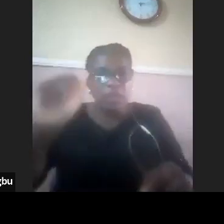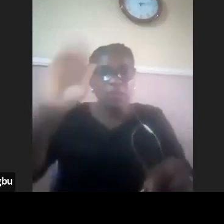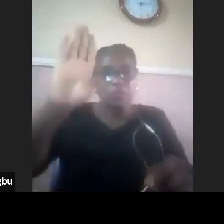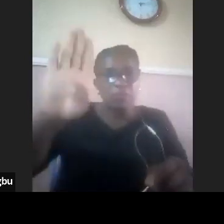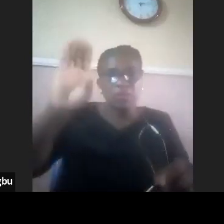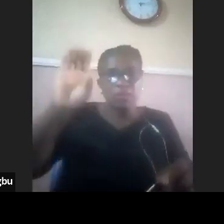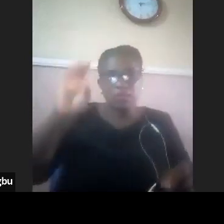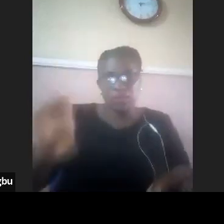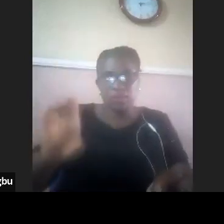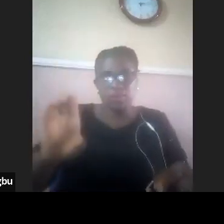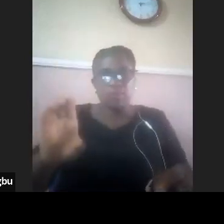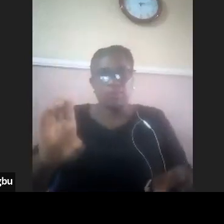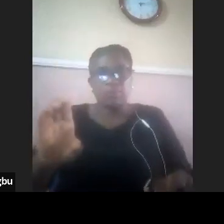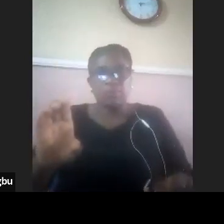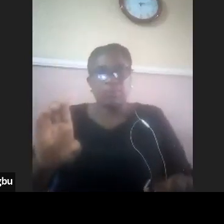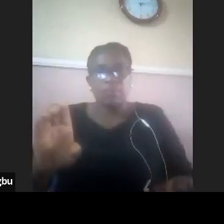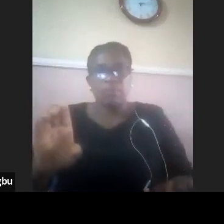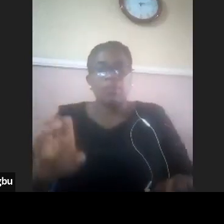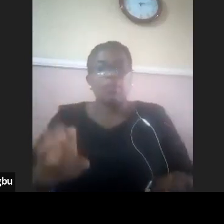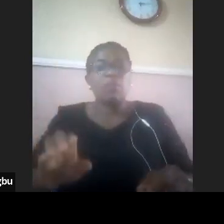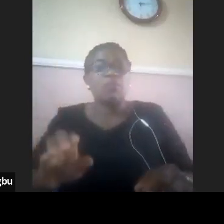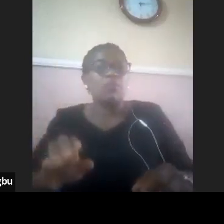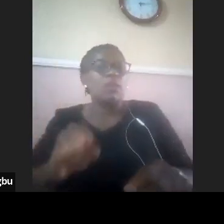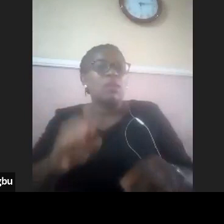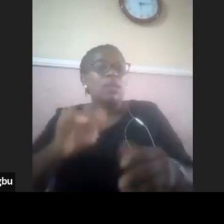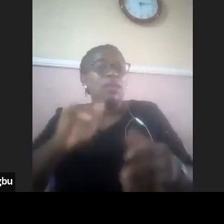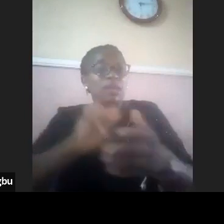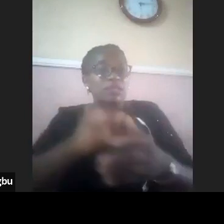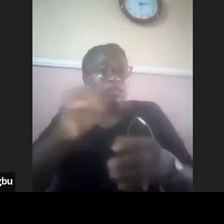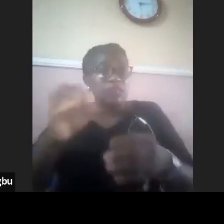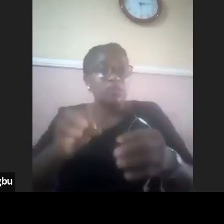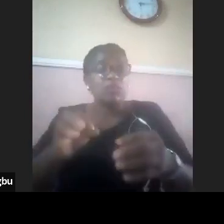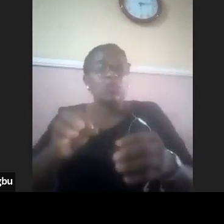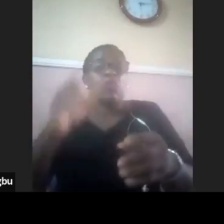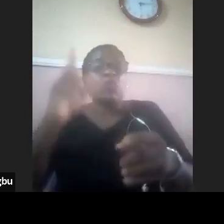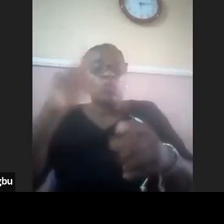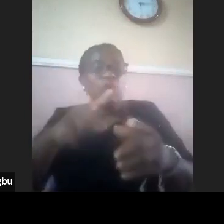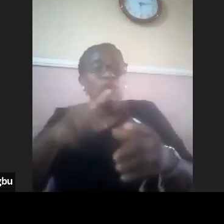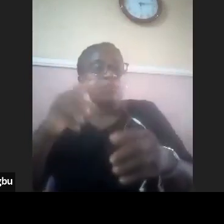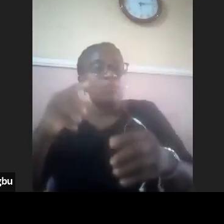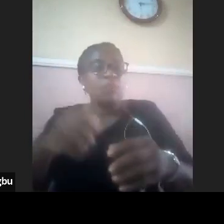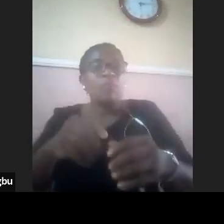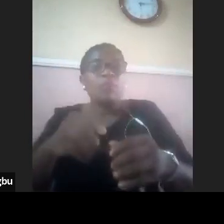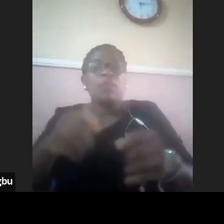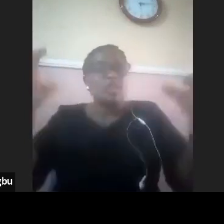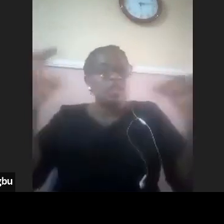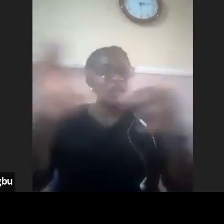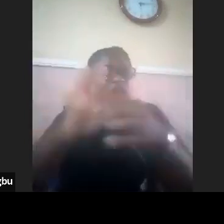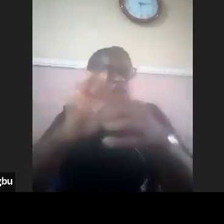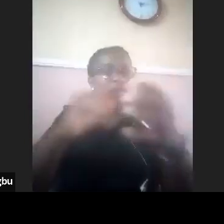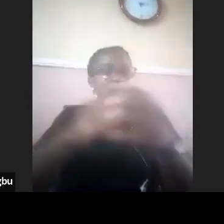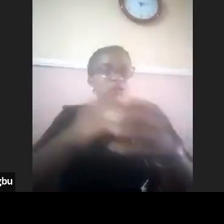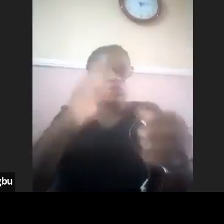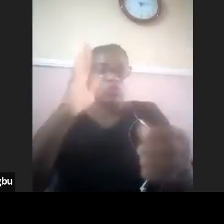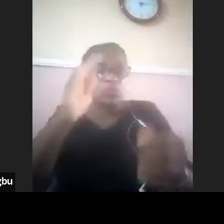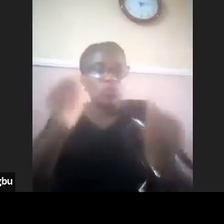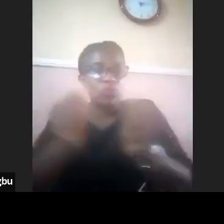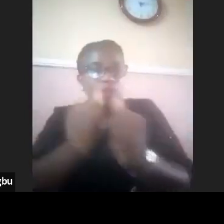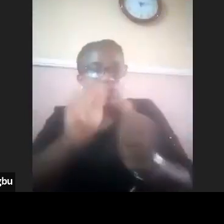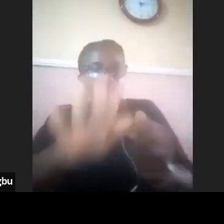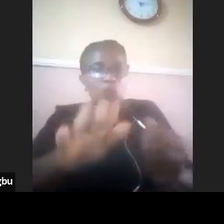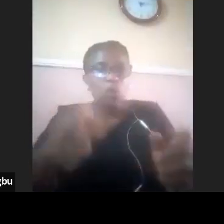depending on what your objectives are. And the fourth part of this is how the impact could be measured.